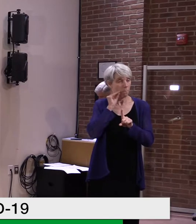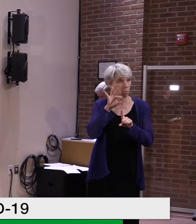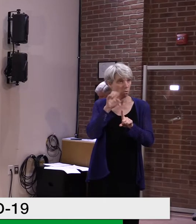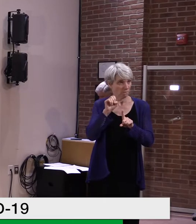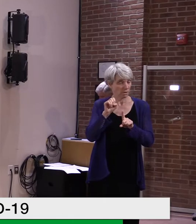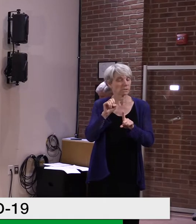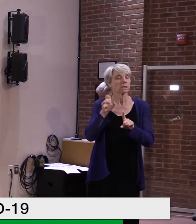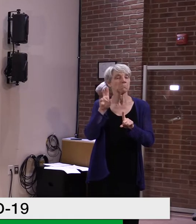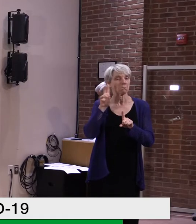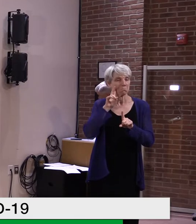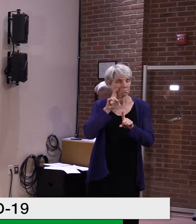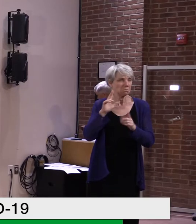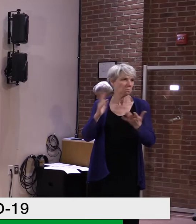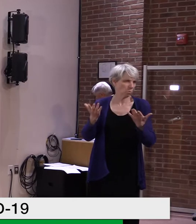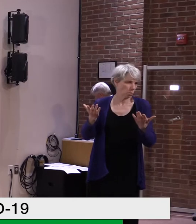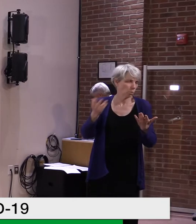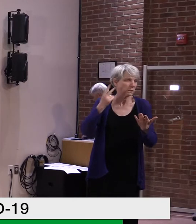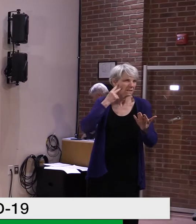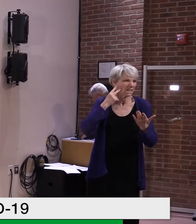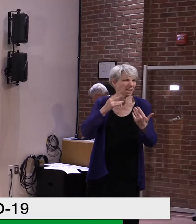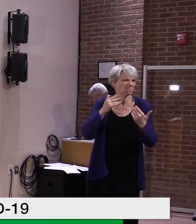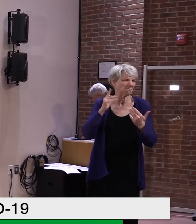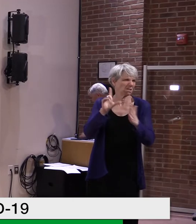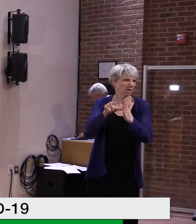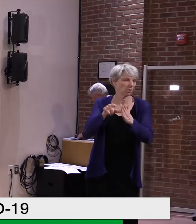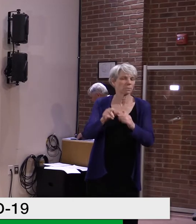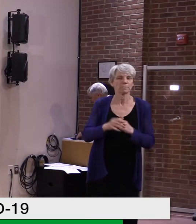some version of remote work.